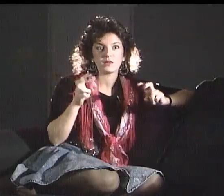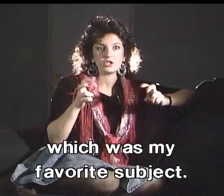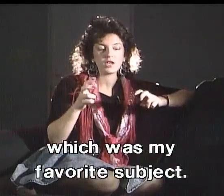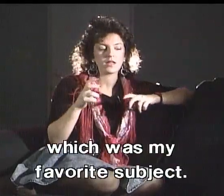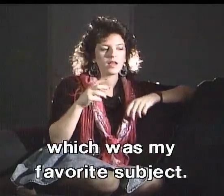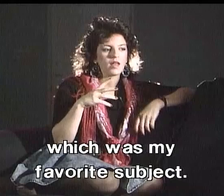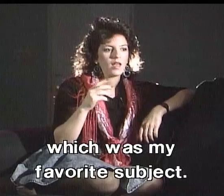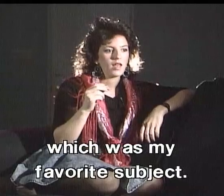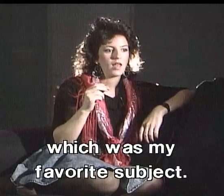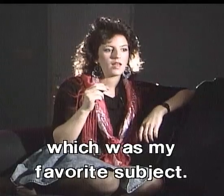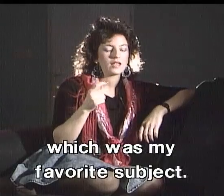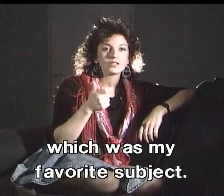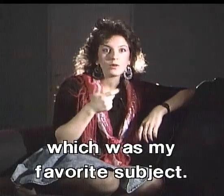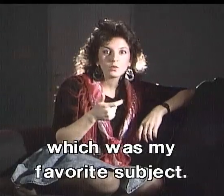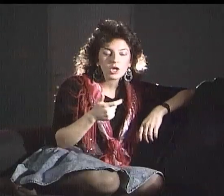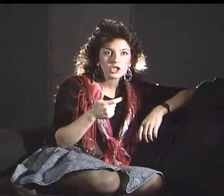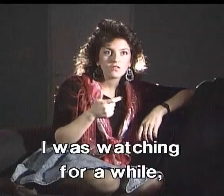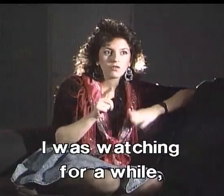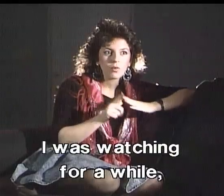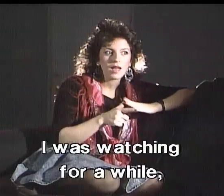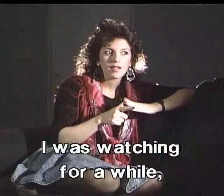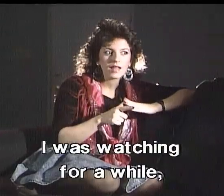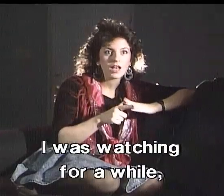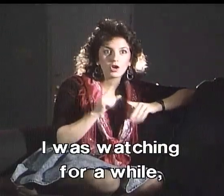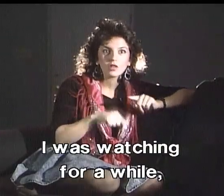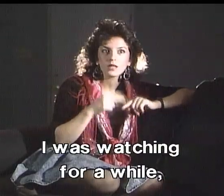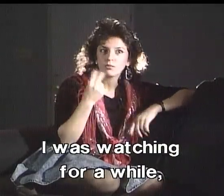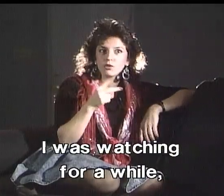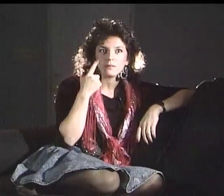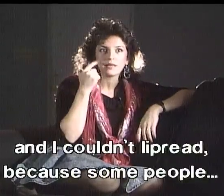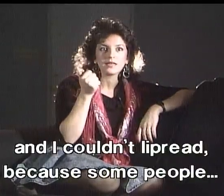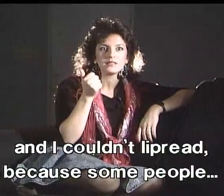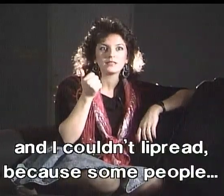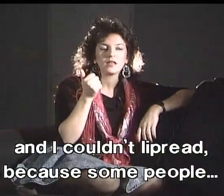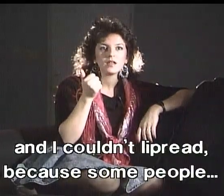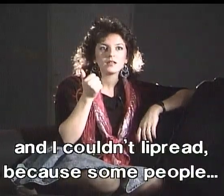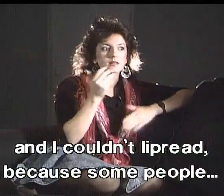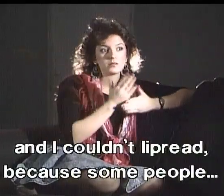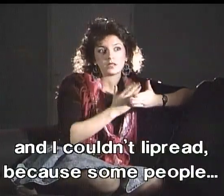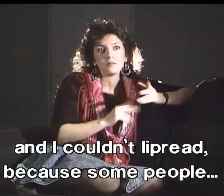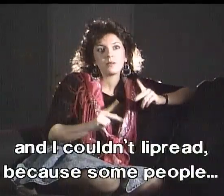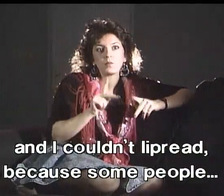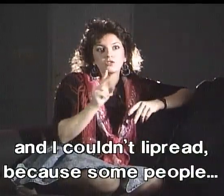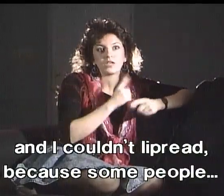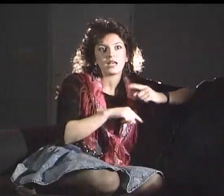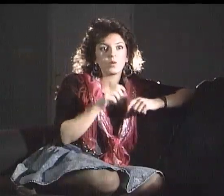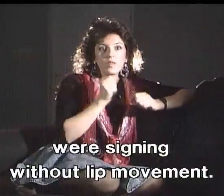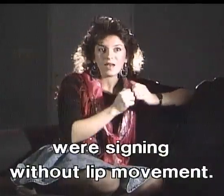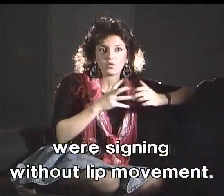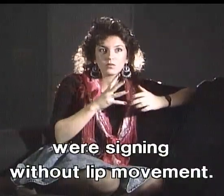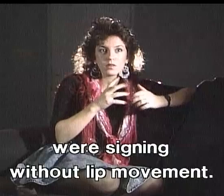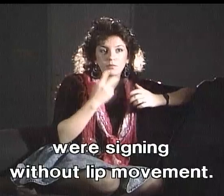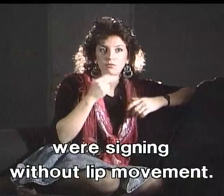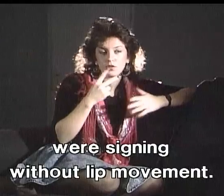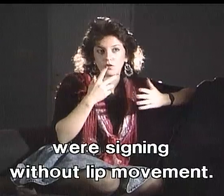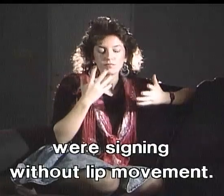subject. And so I was watching for a while, and I couldn't lip read because some people were signing without lip, you know,